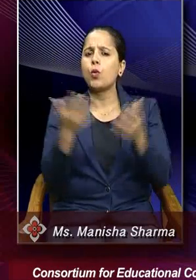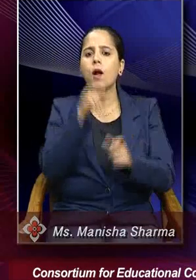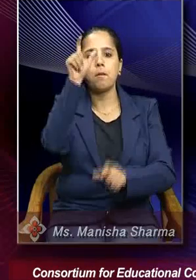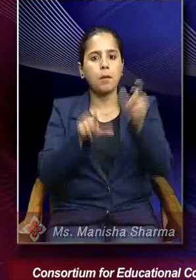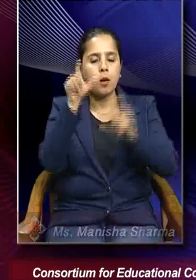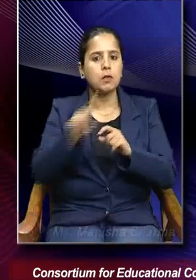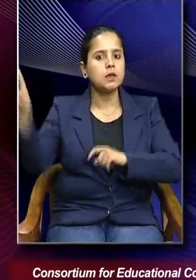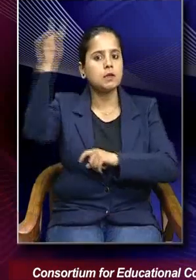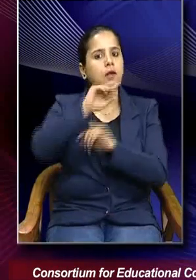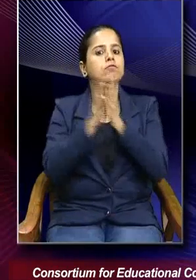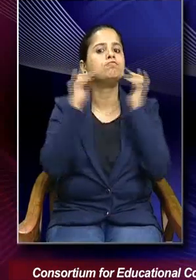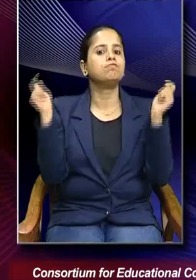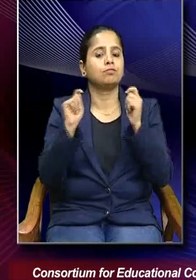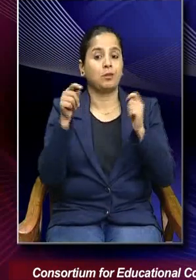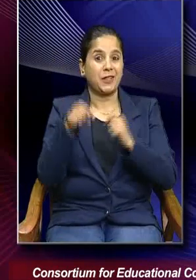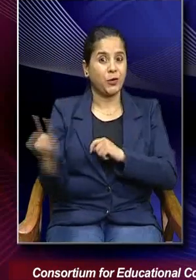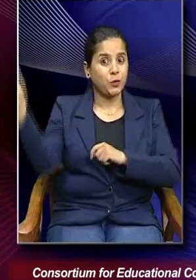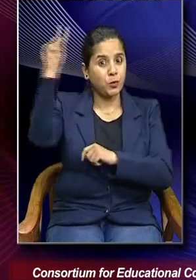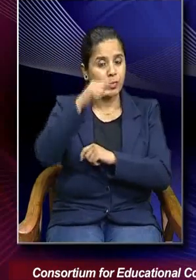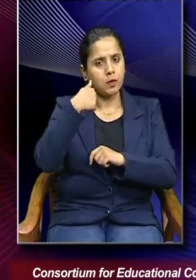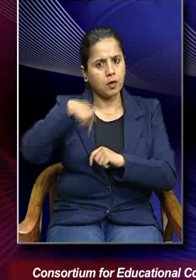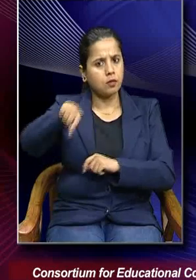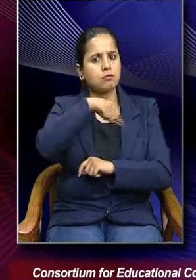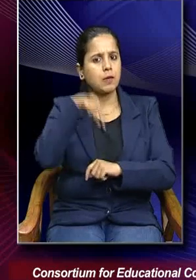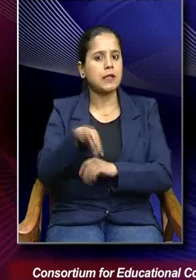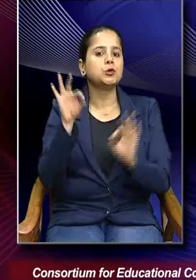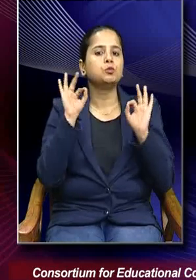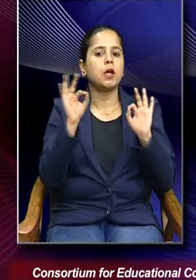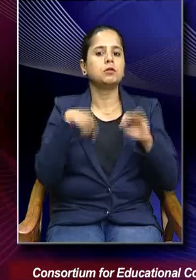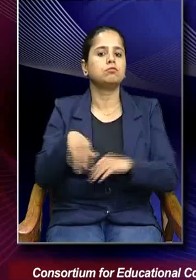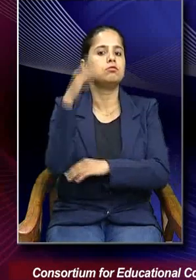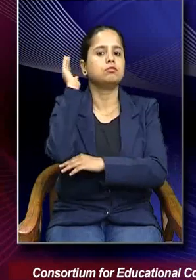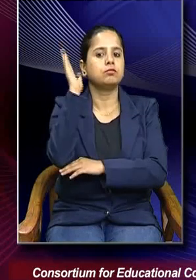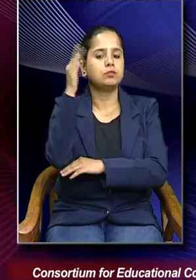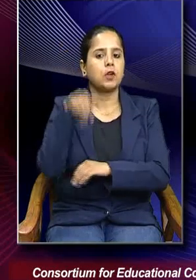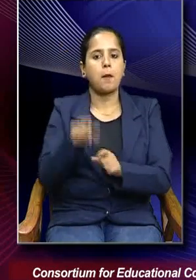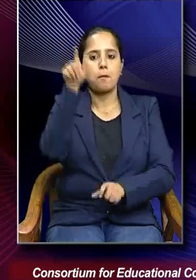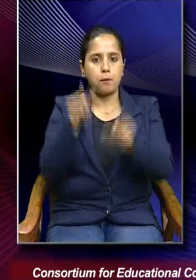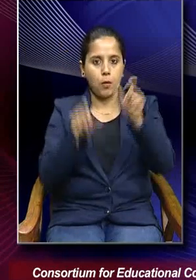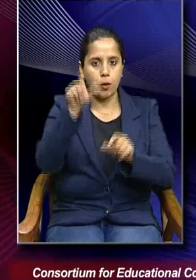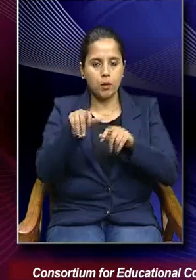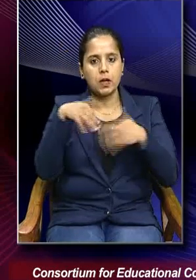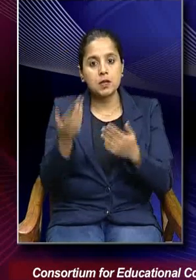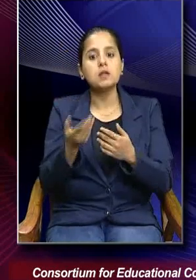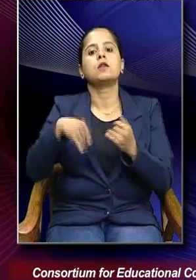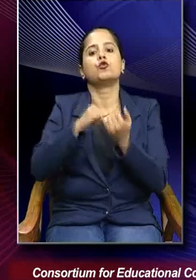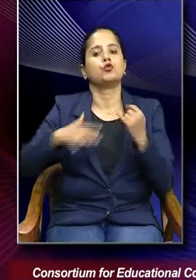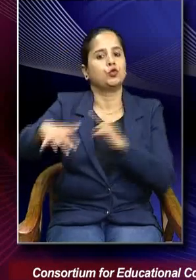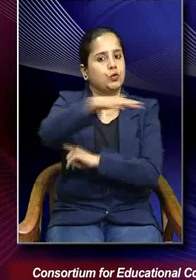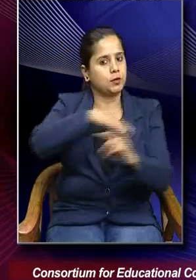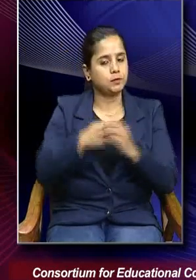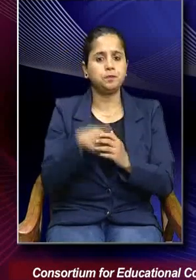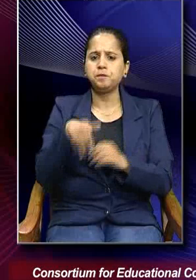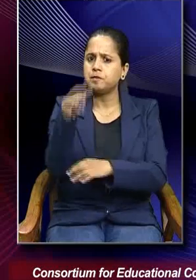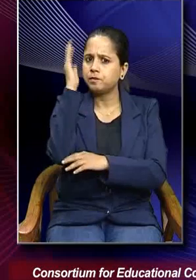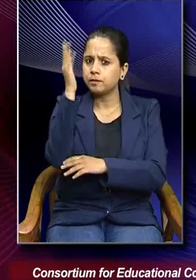Day. And to mark this day, we are going to have a special lecture called Population and Society. This lecture is